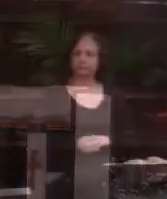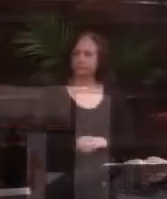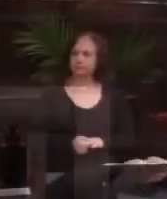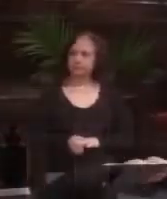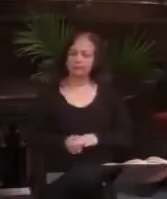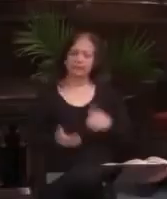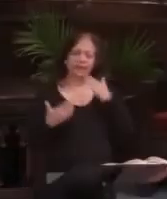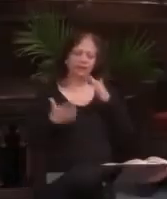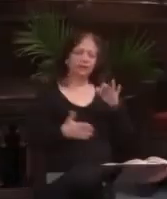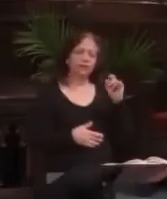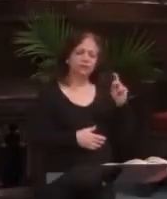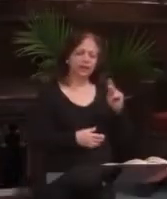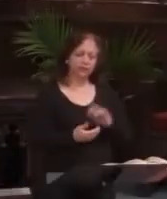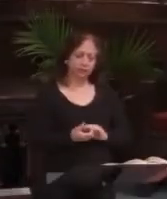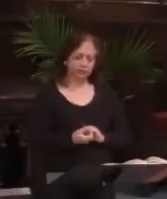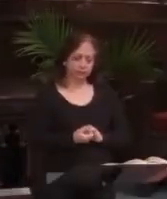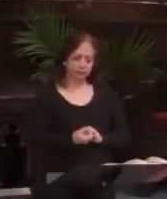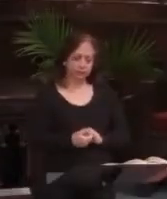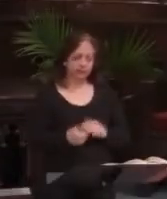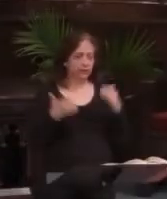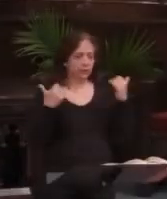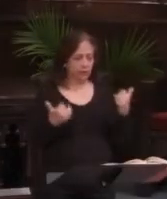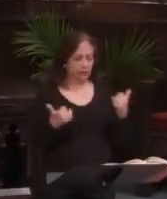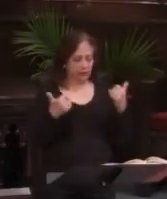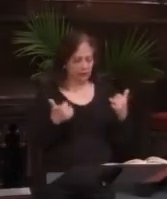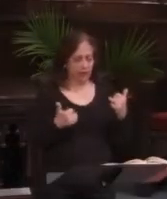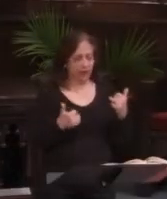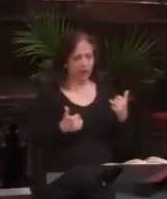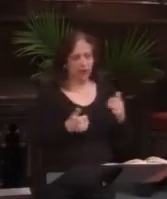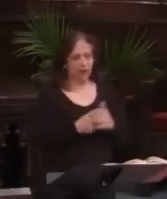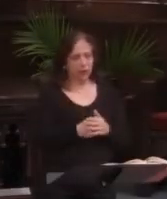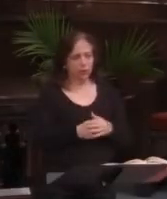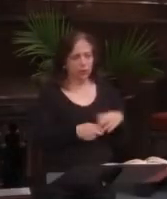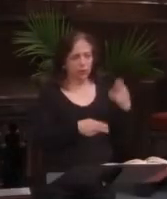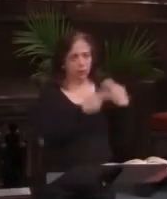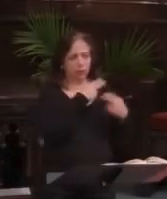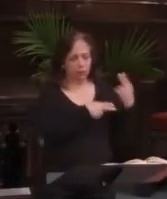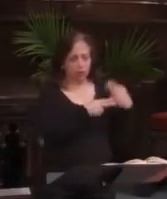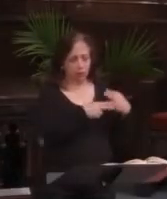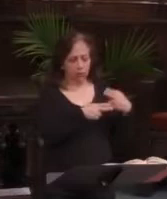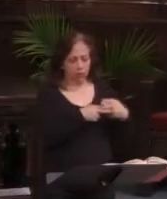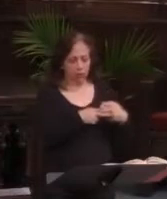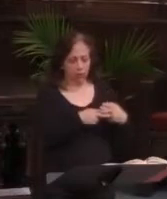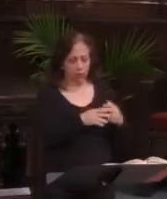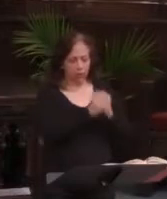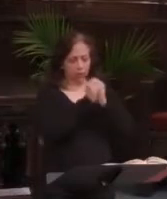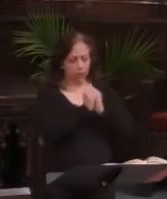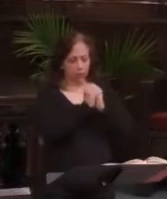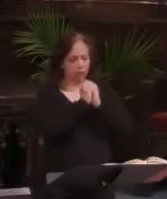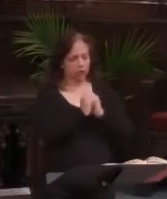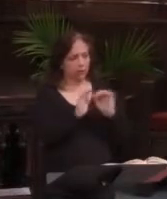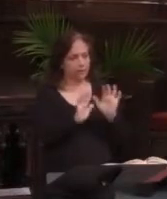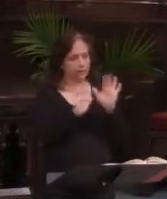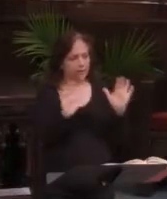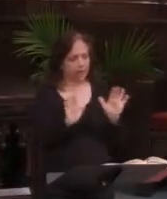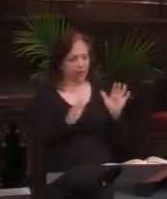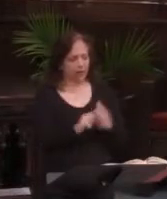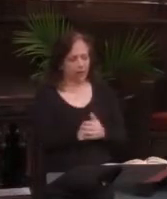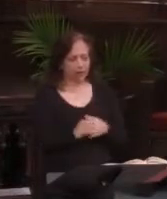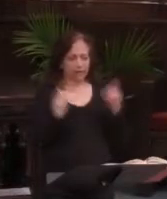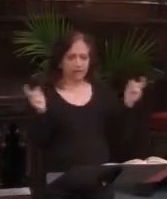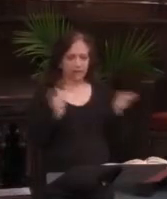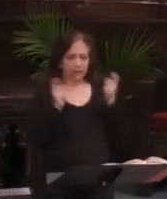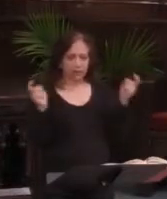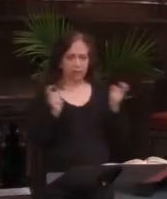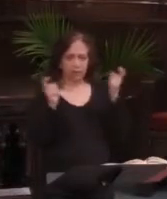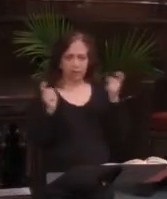Thank you, Jack. So today is what we historically called Partnership Sunday. It's a Sunday of